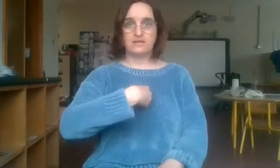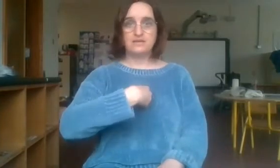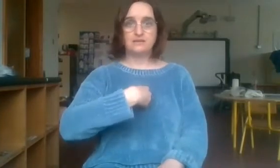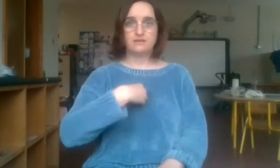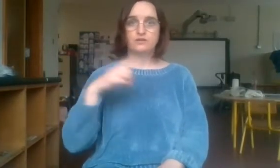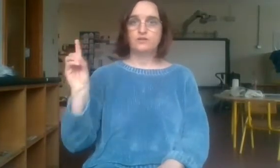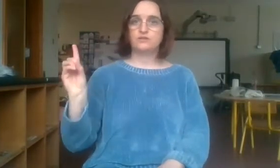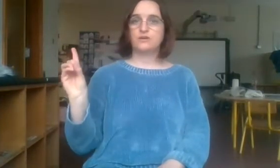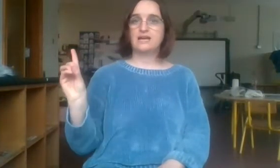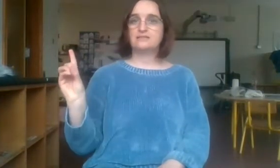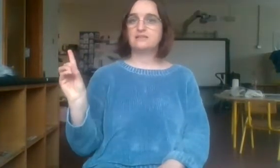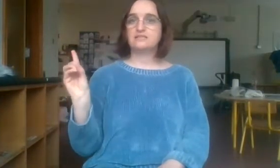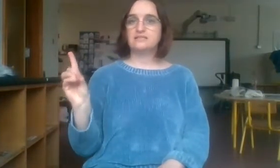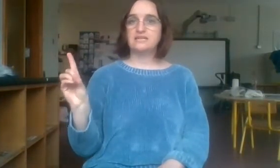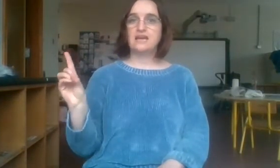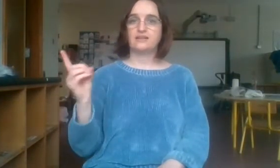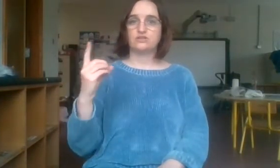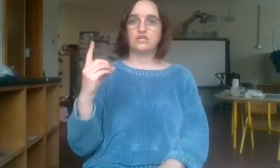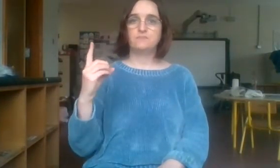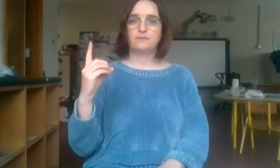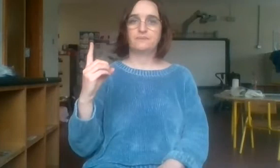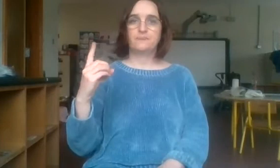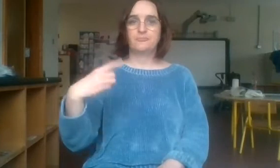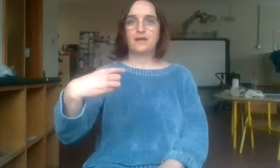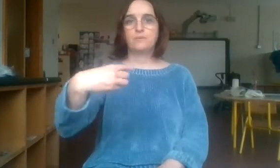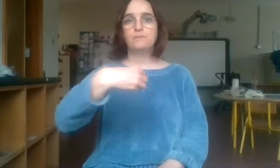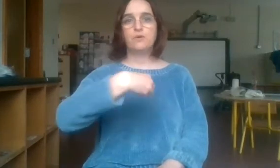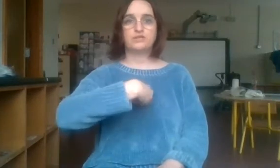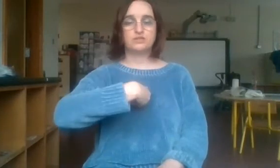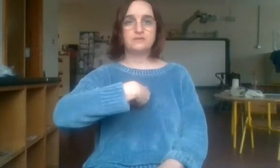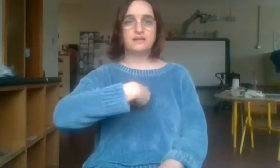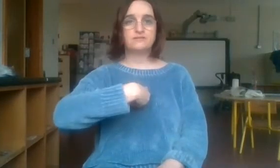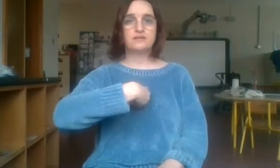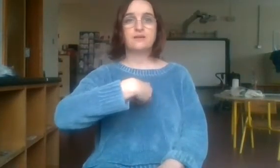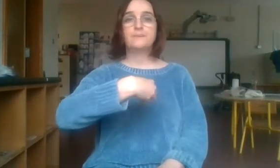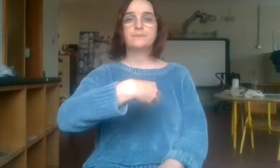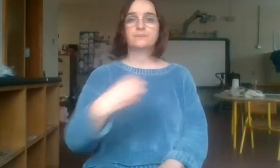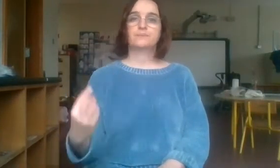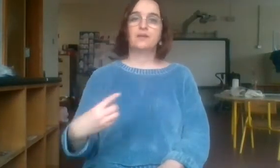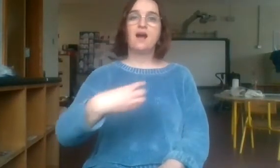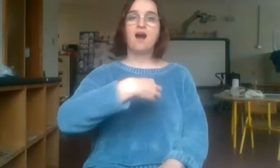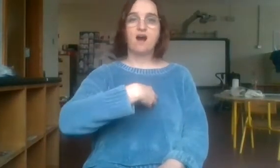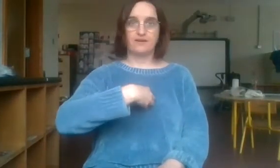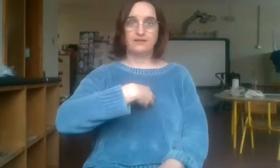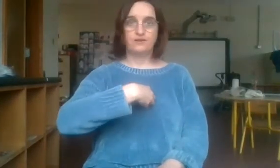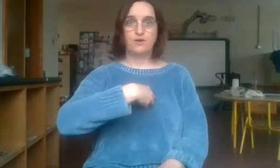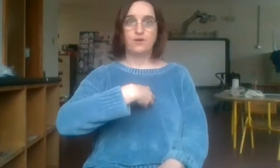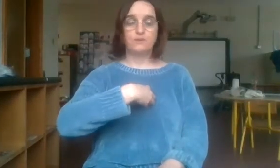me. So our hand is in the D hand shape, and we're pointing to ourselves. I, or